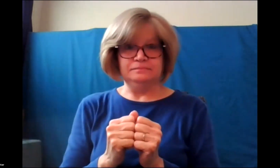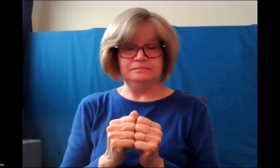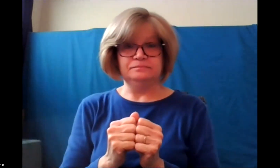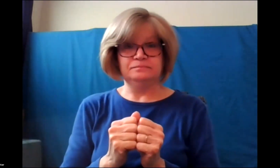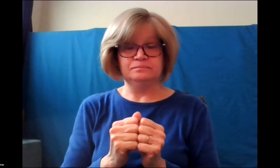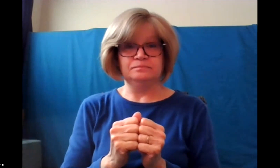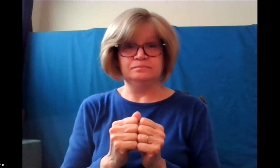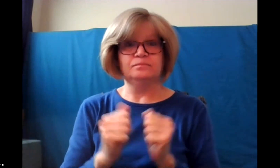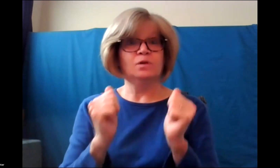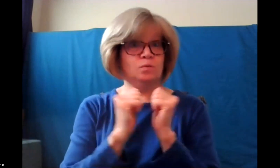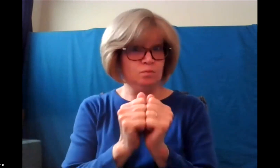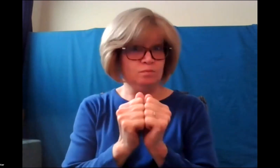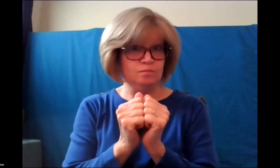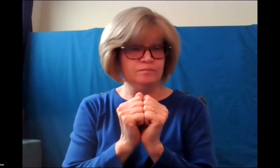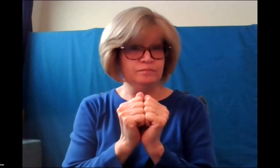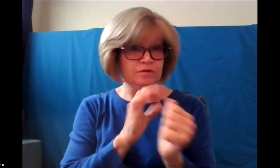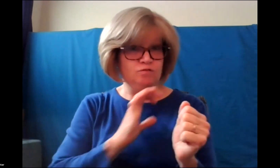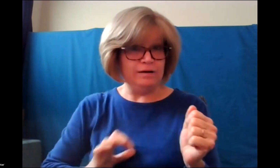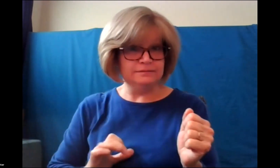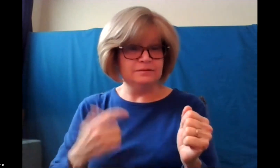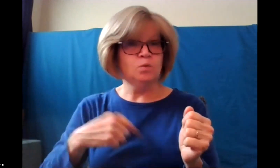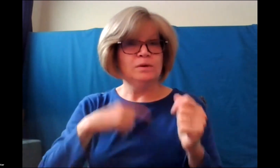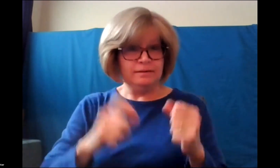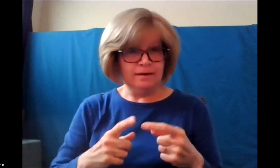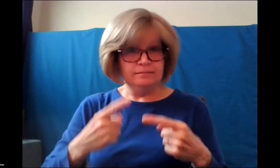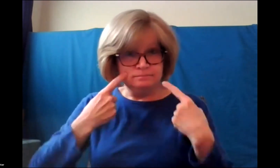With Christ, we can too.